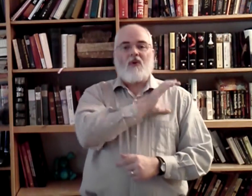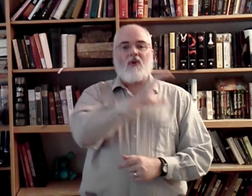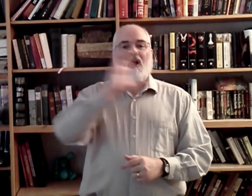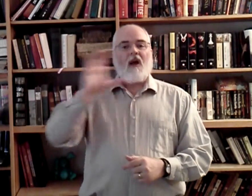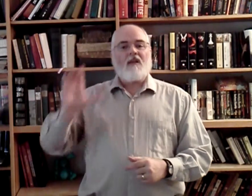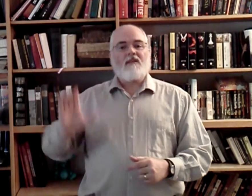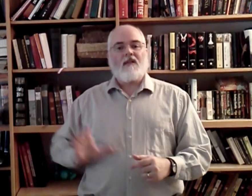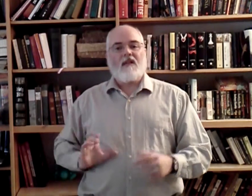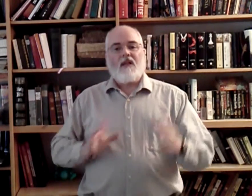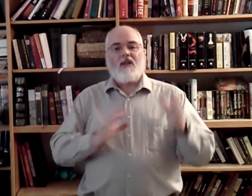Christ